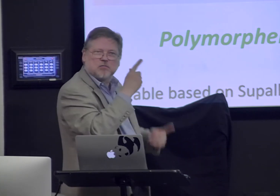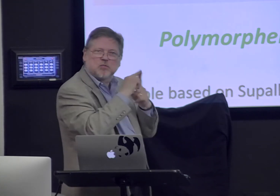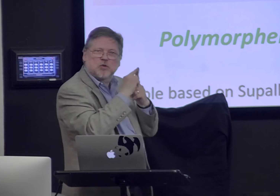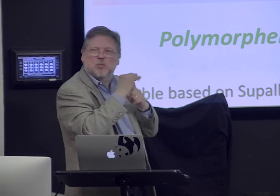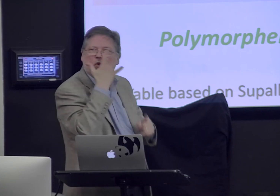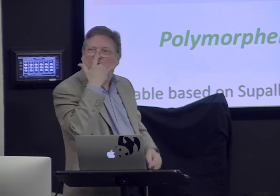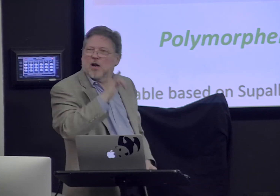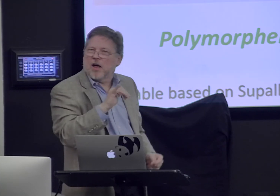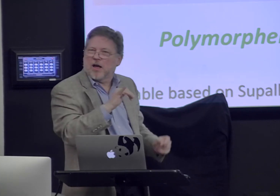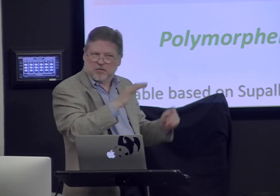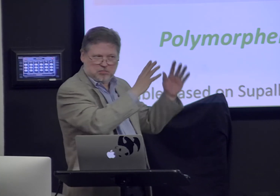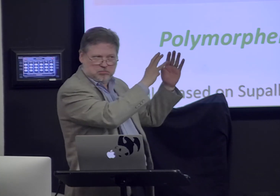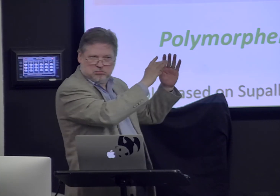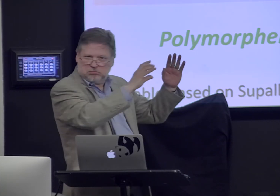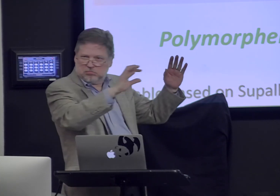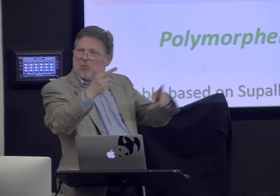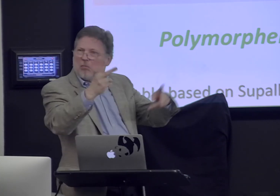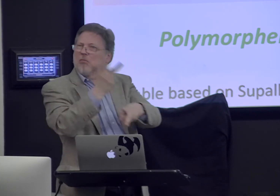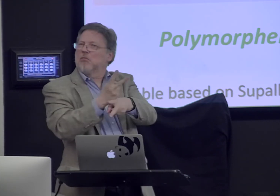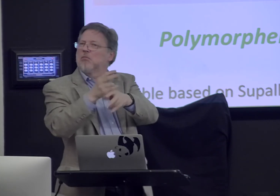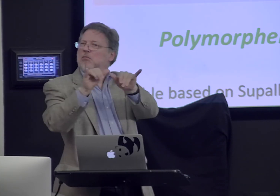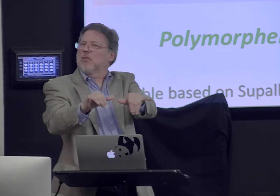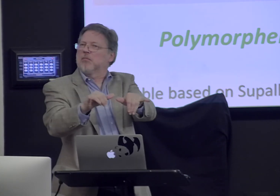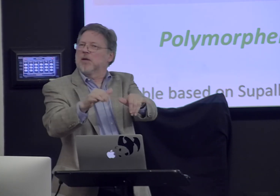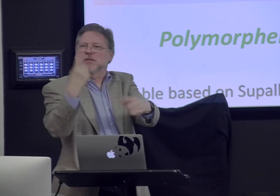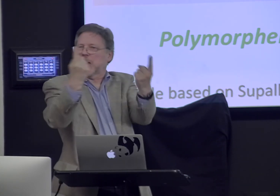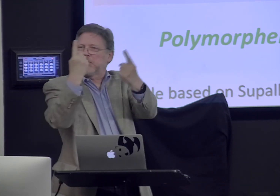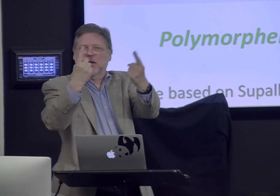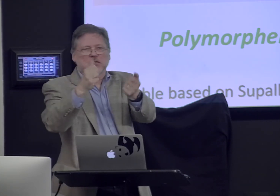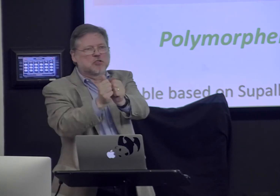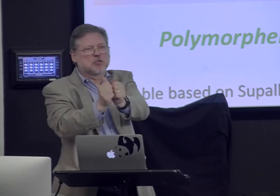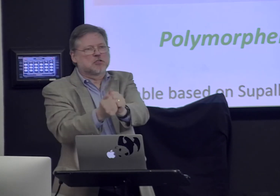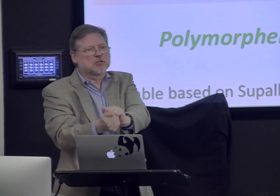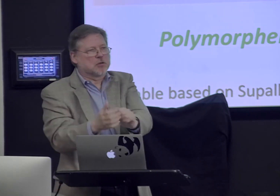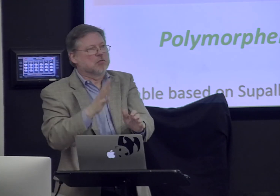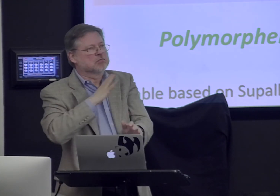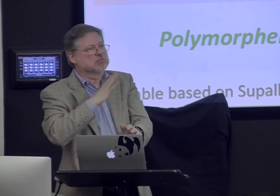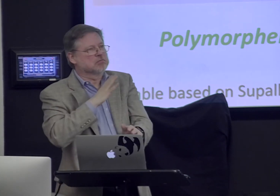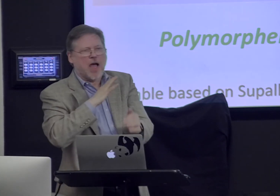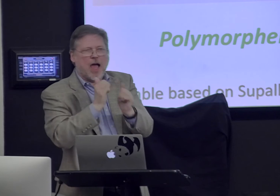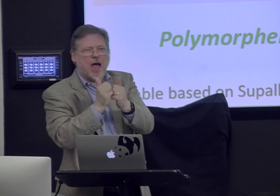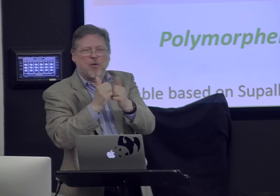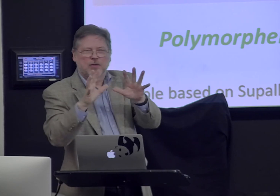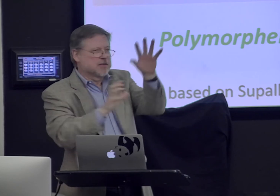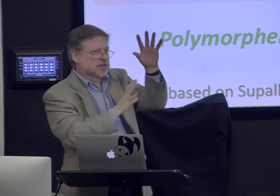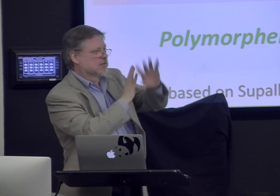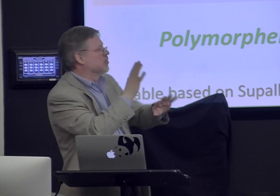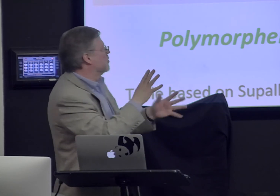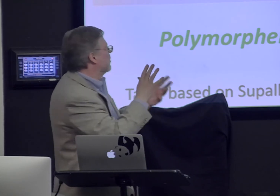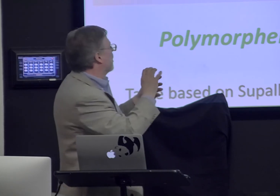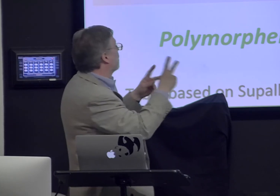So even in modern day ASL, we have old forms and we have new forms. And